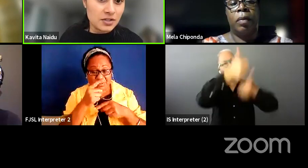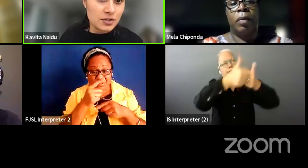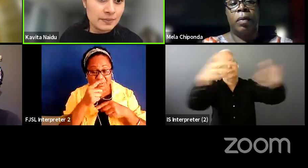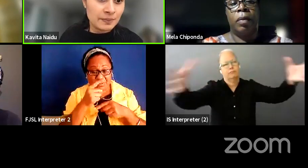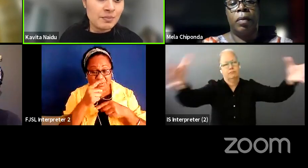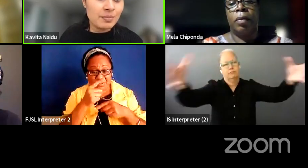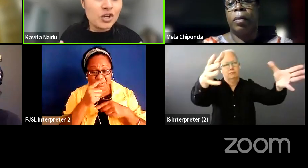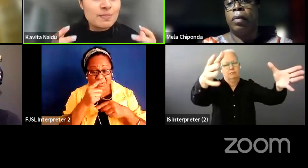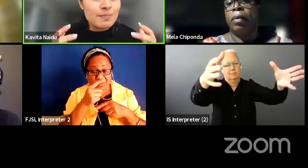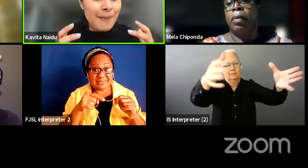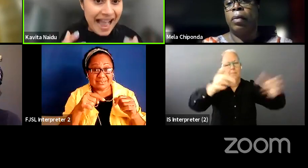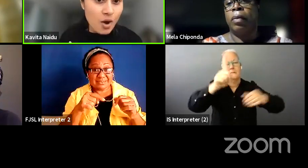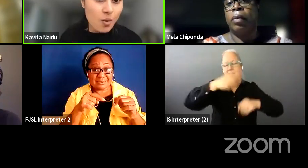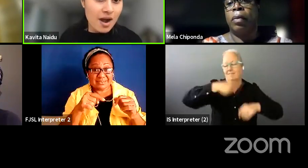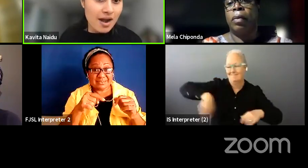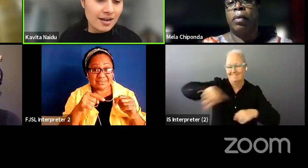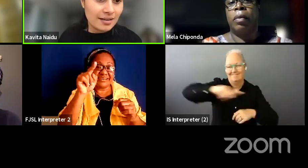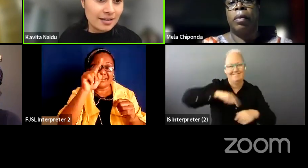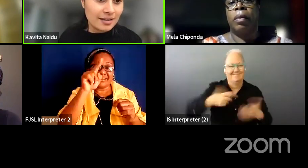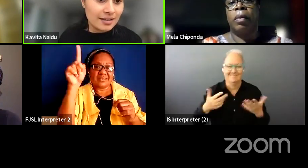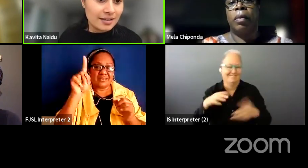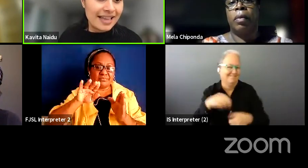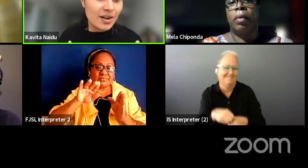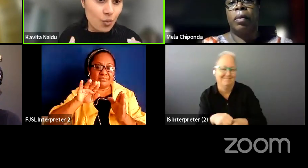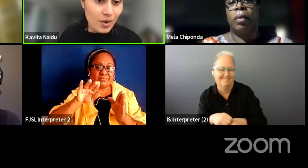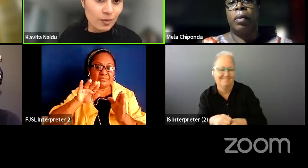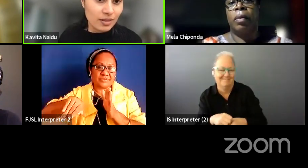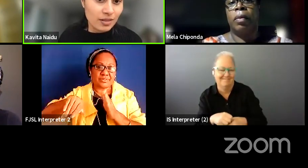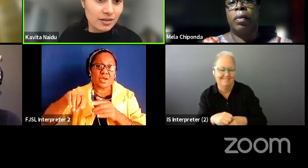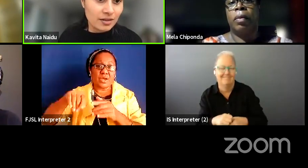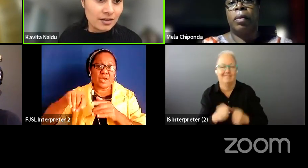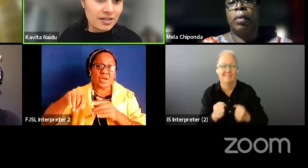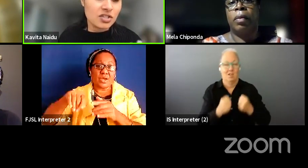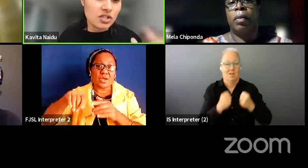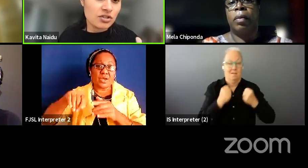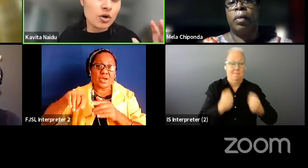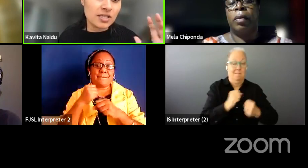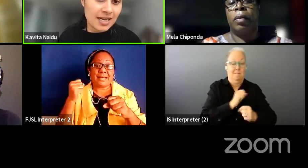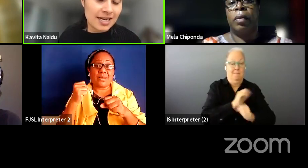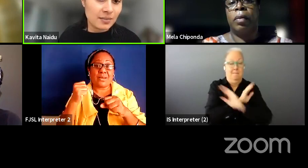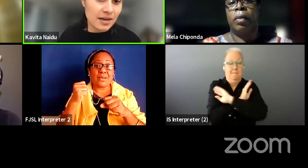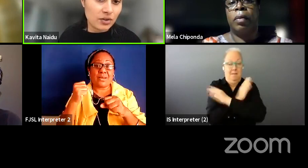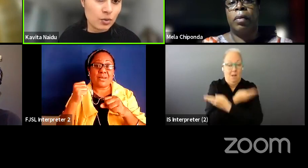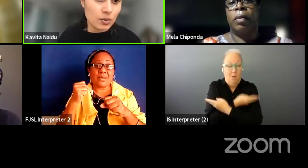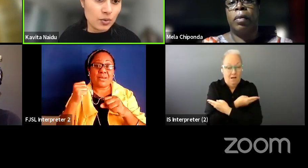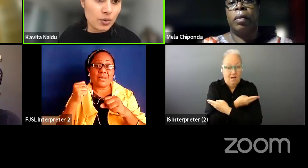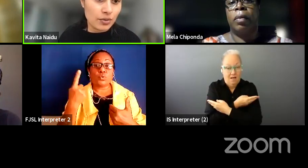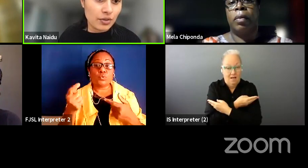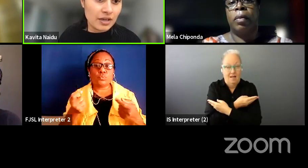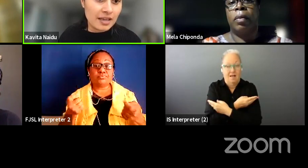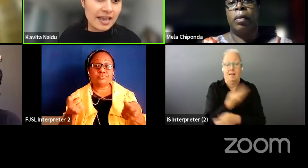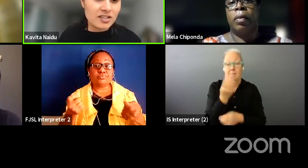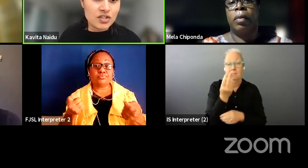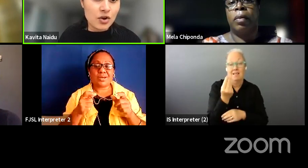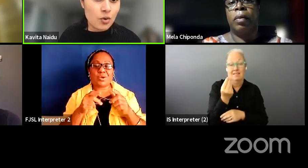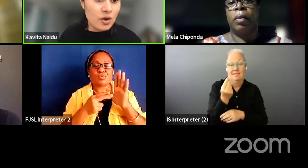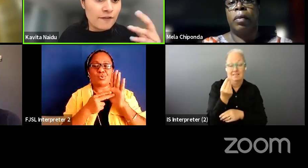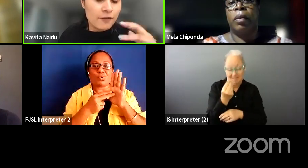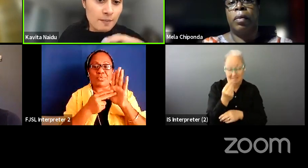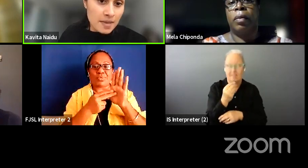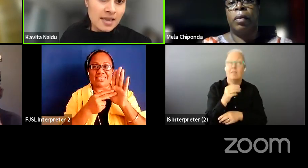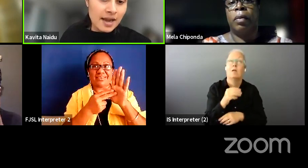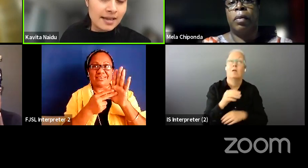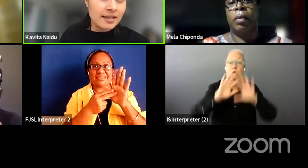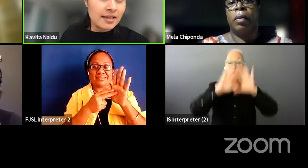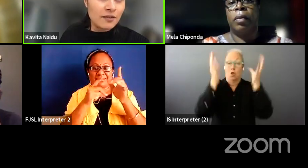completely diminished because power and wealth is controlled entirely by the global North. And so